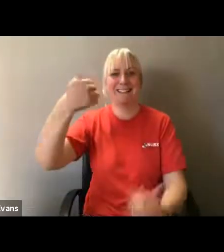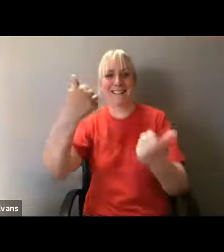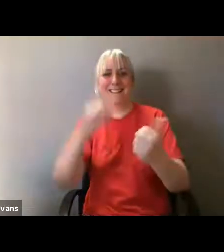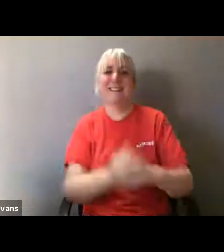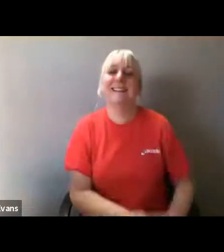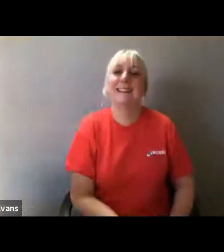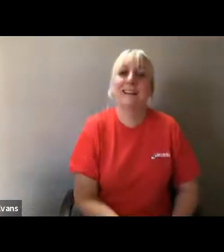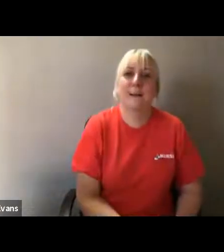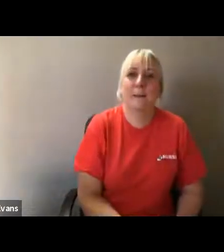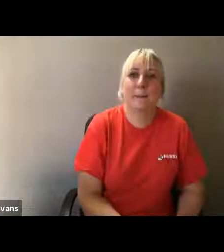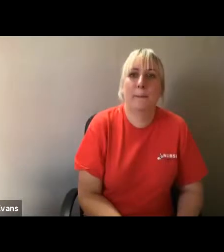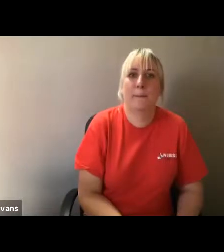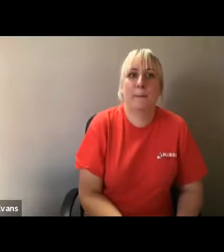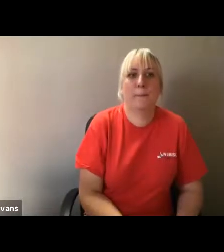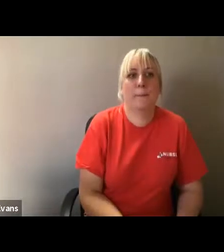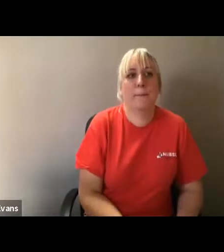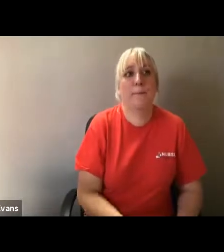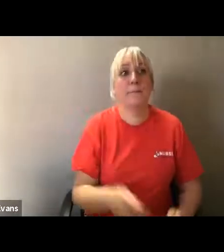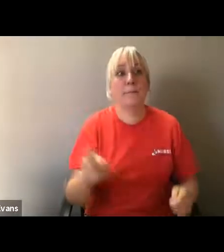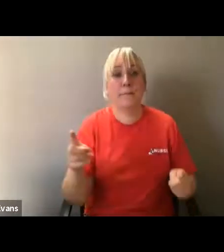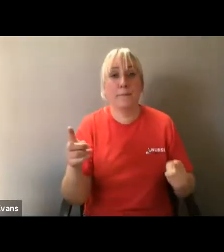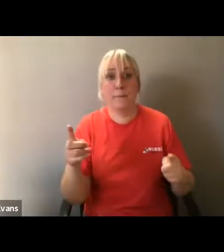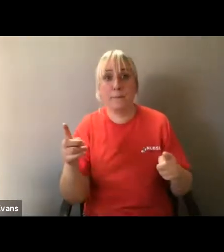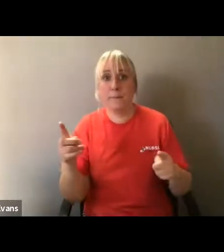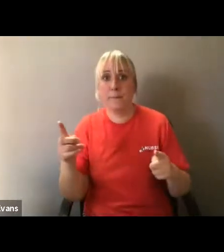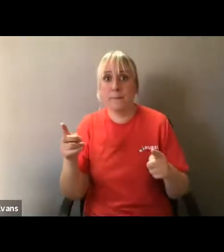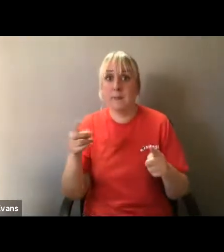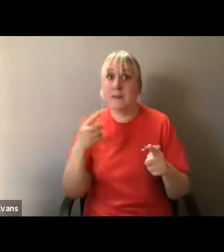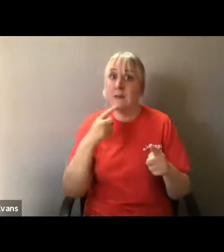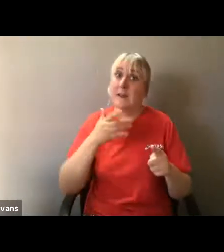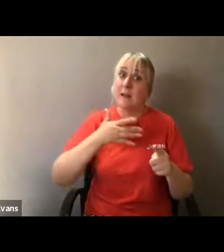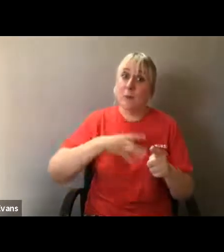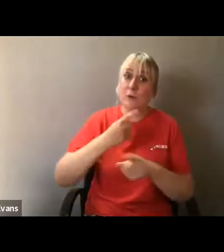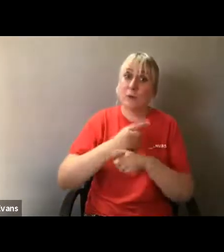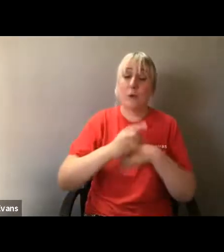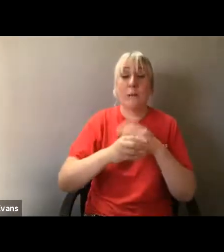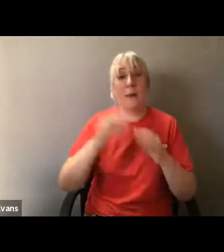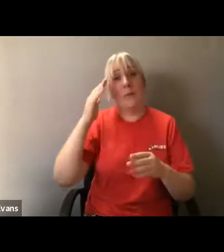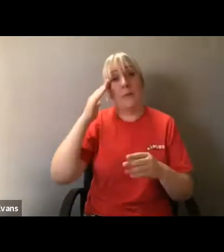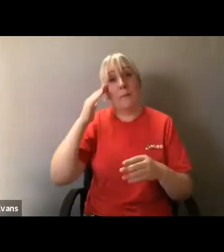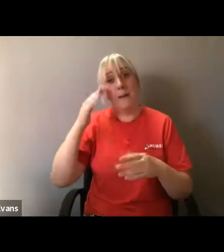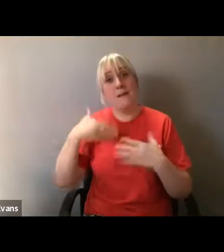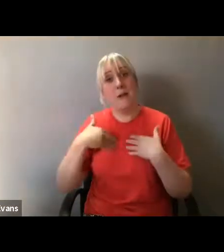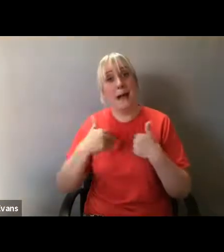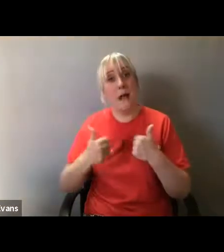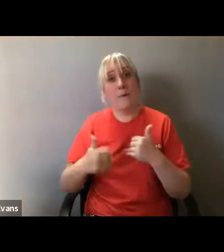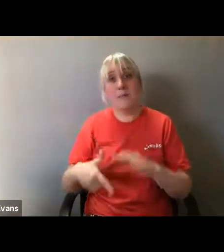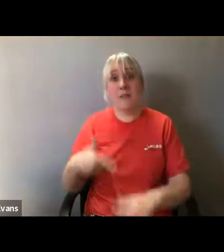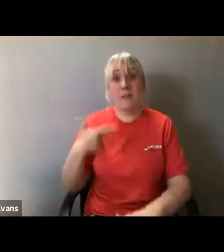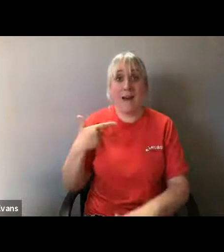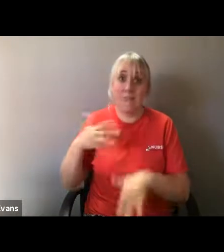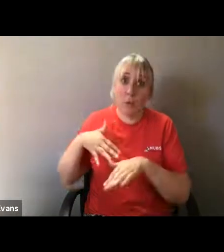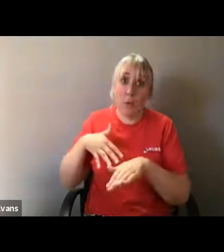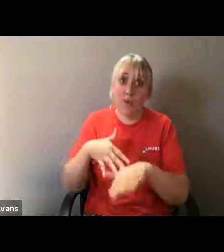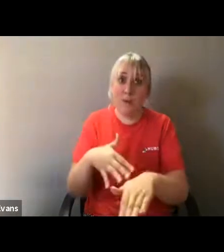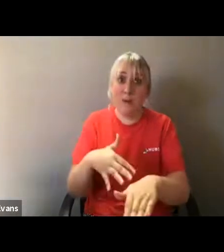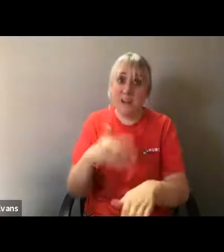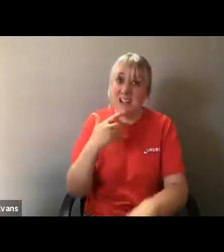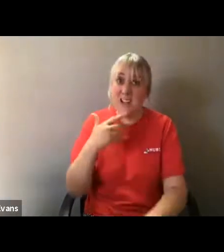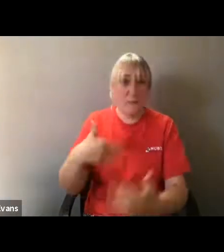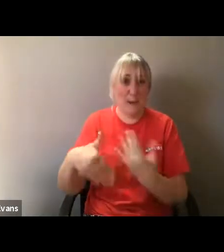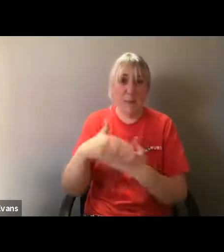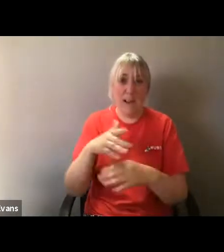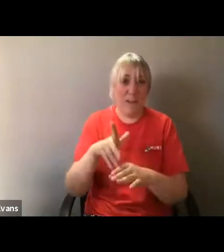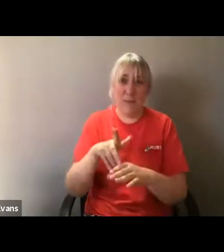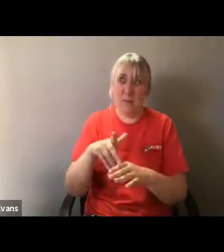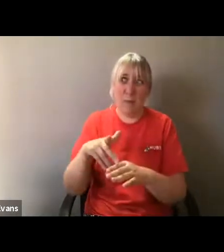I want to talk a little bit about the mental health survivor movement. It's been around for decades, in fact, centuries,